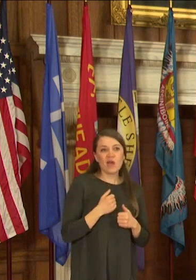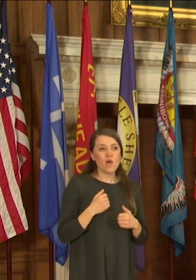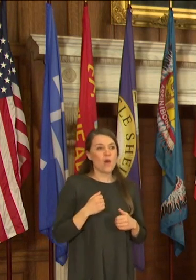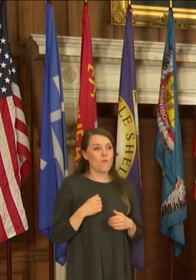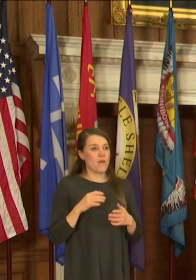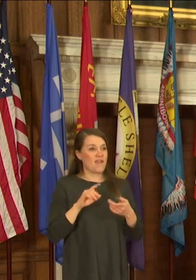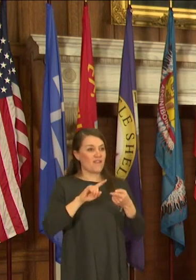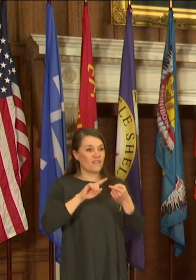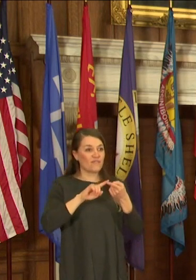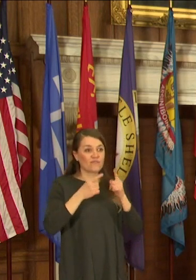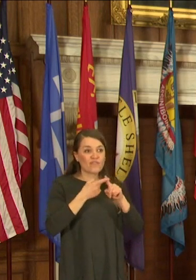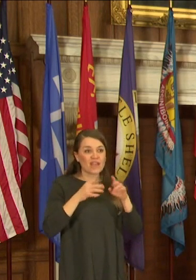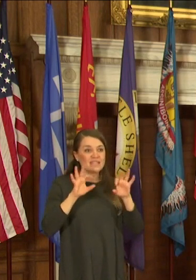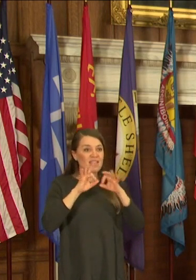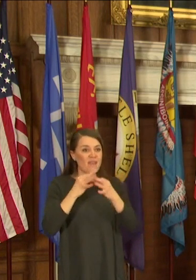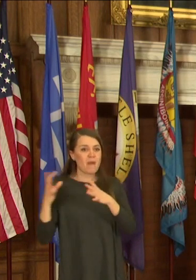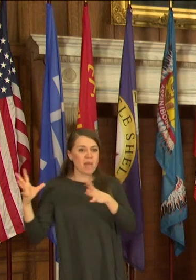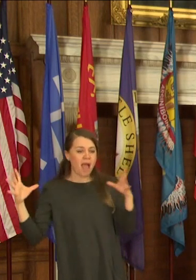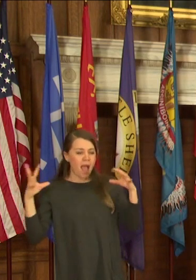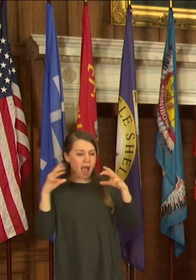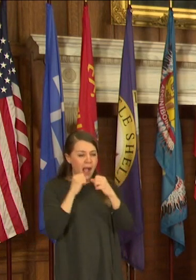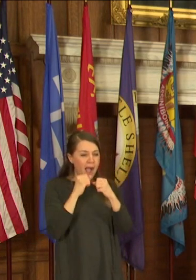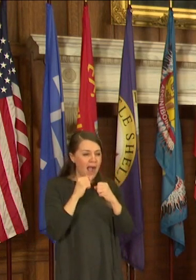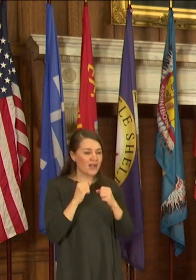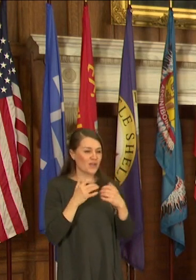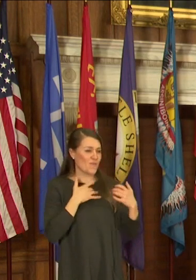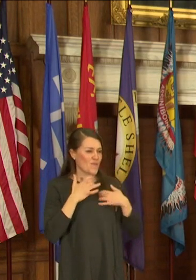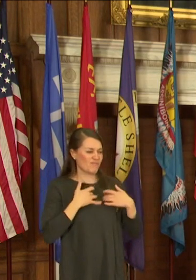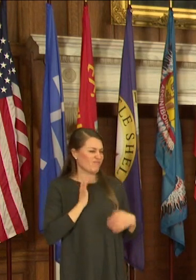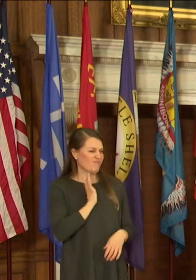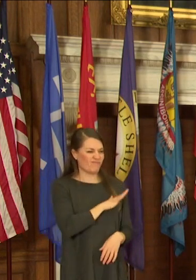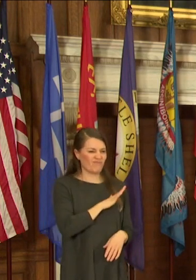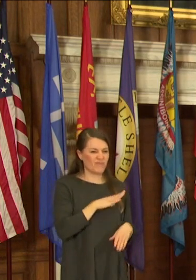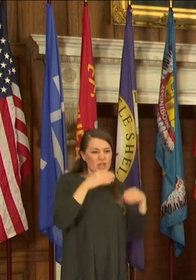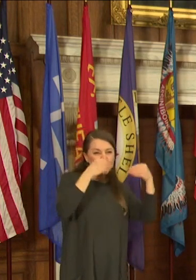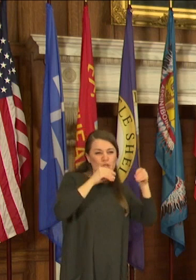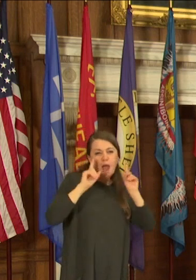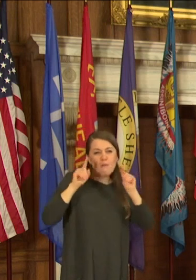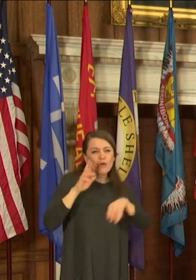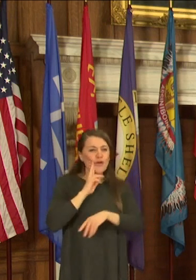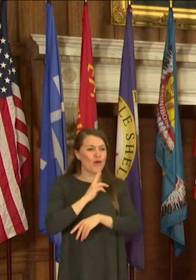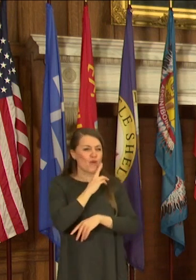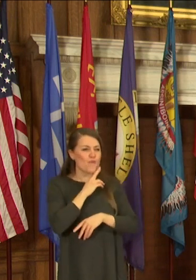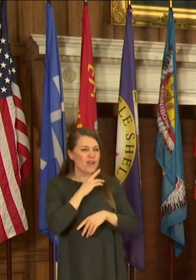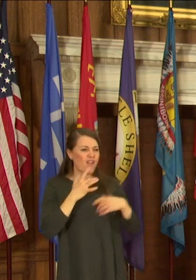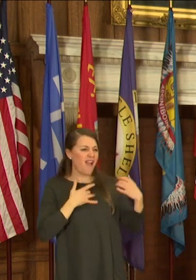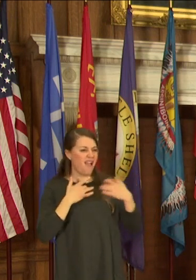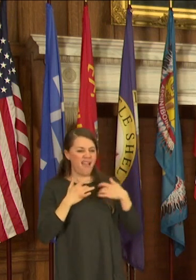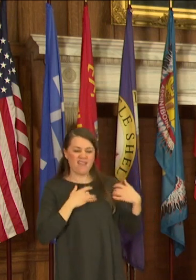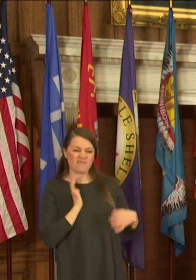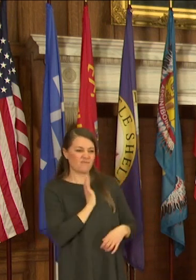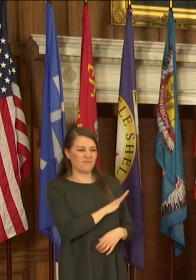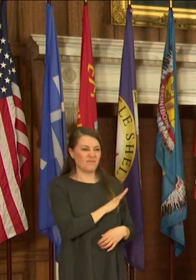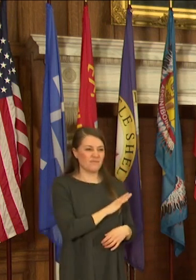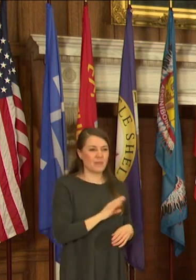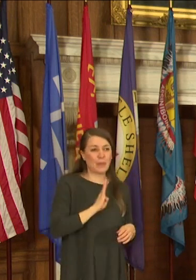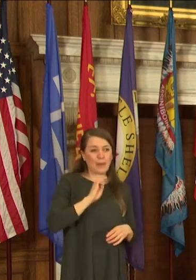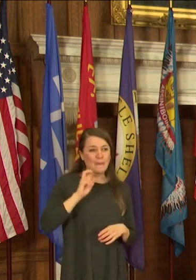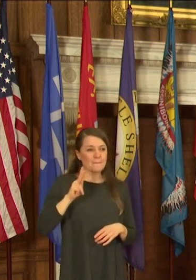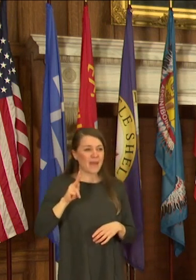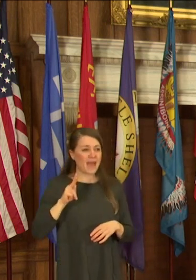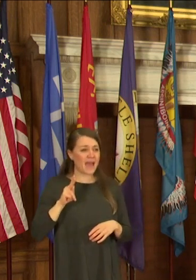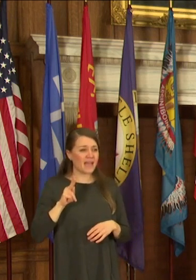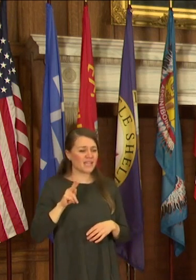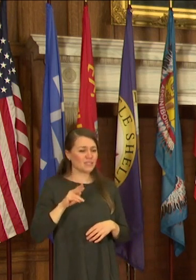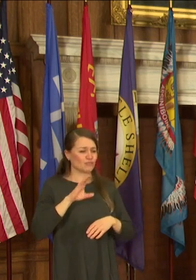friends and families without worry, where we can shop and go to restaurants without worry, where we can go back to our